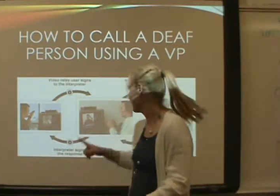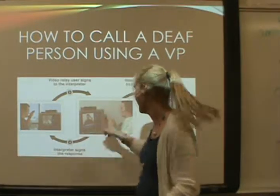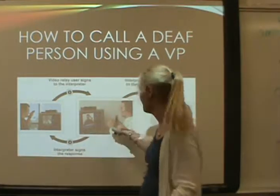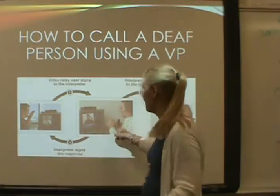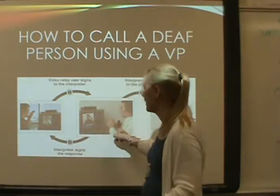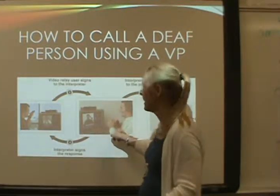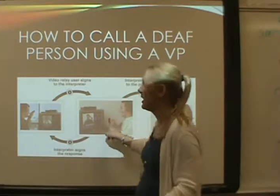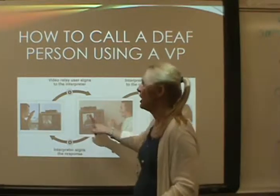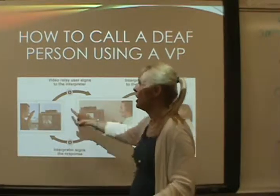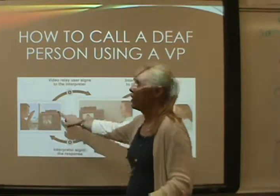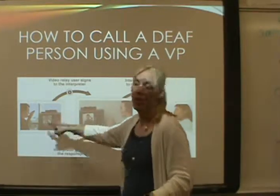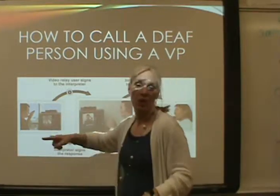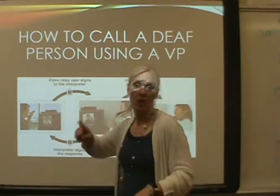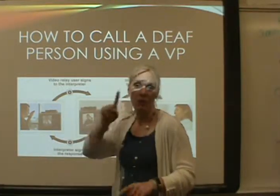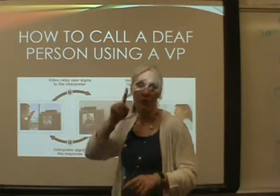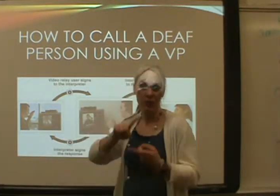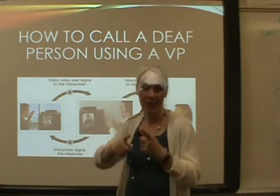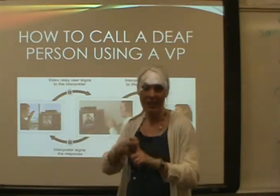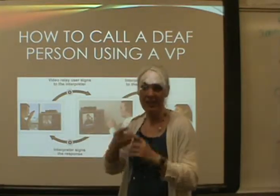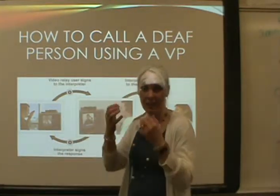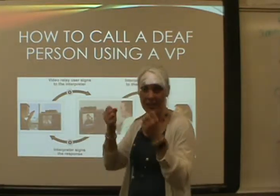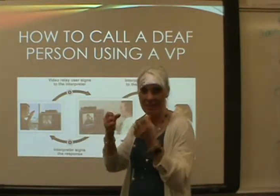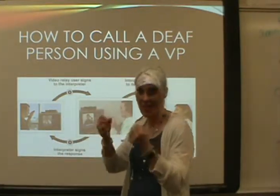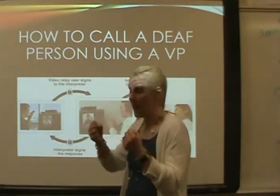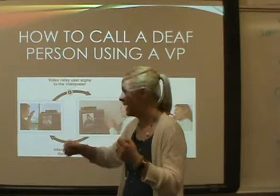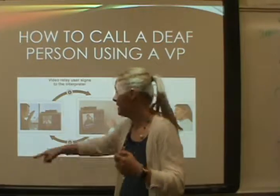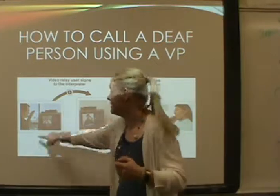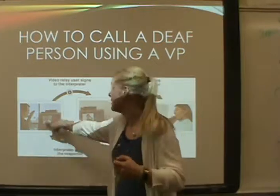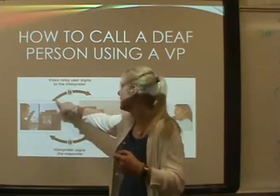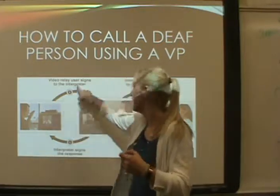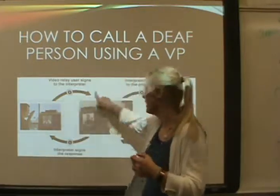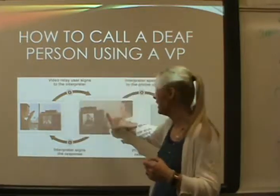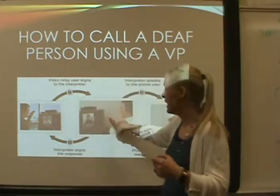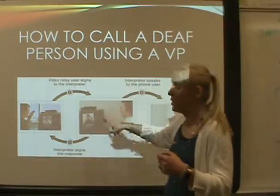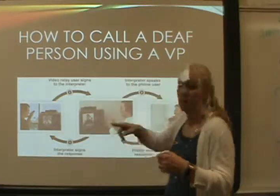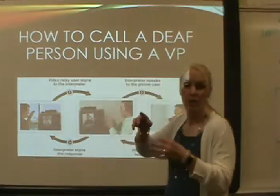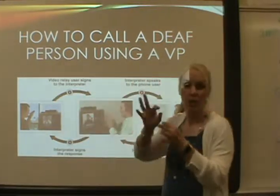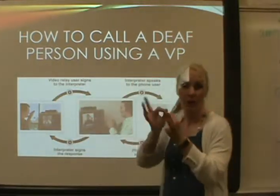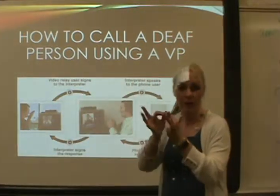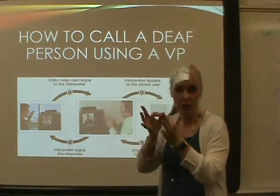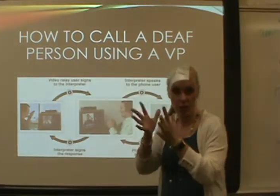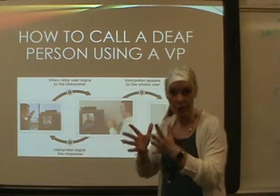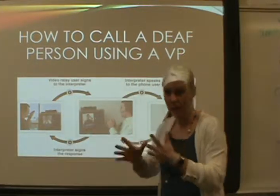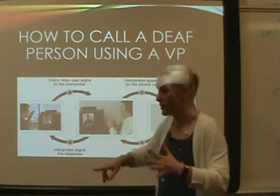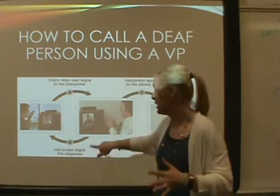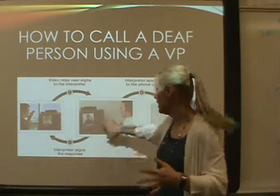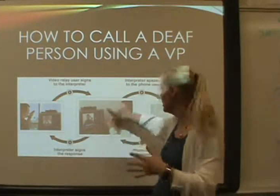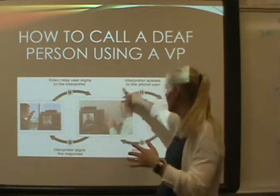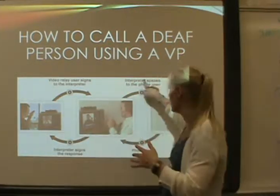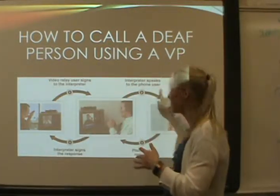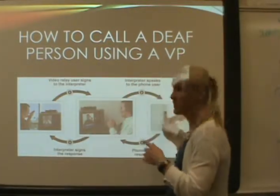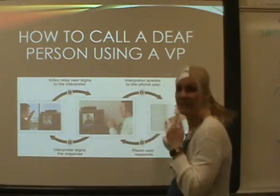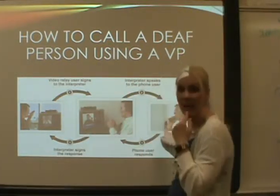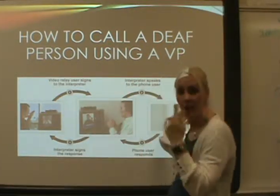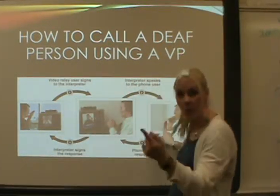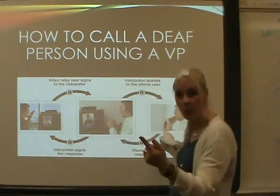right? Your friend is going to sign. You have an interpreter who's going to tell you what